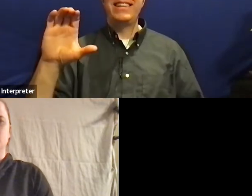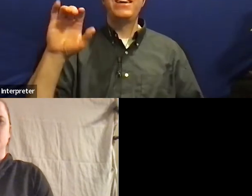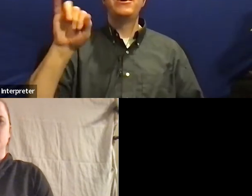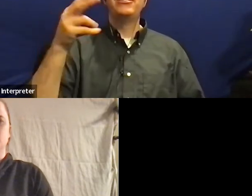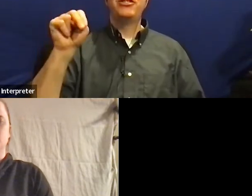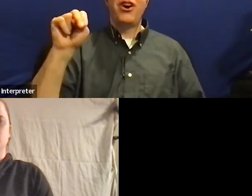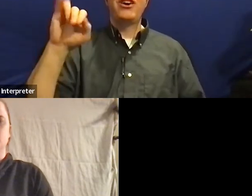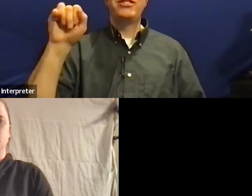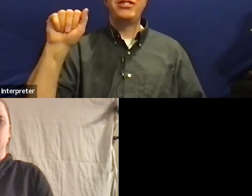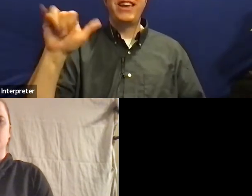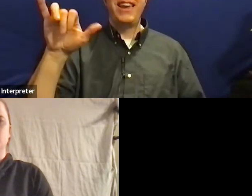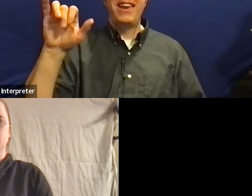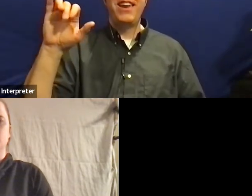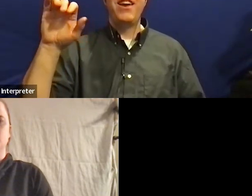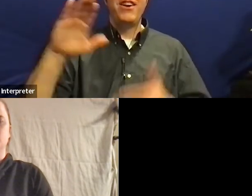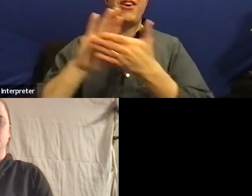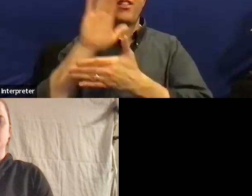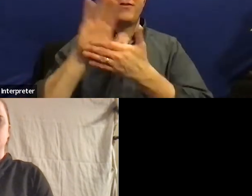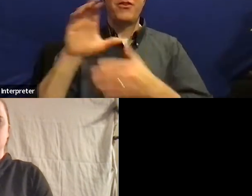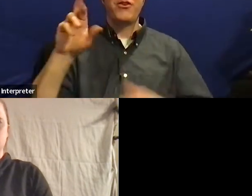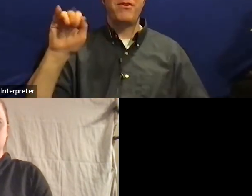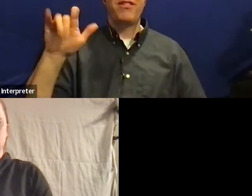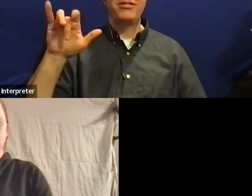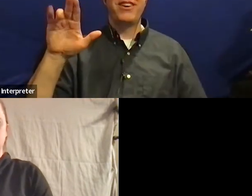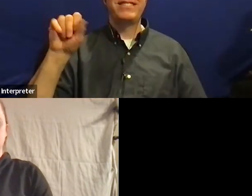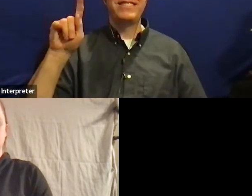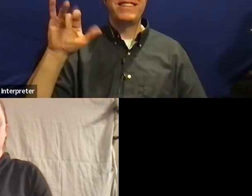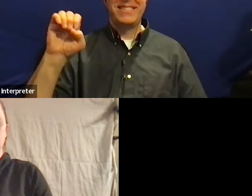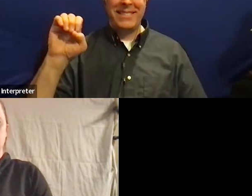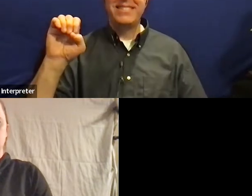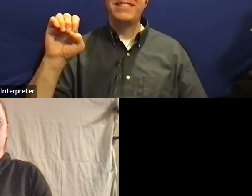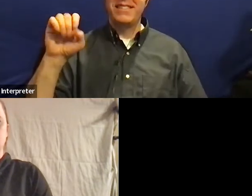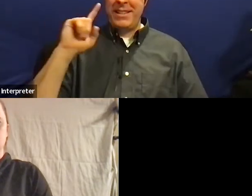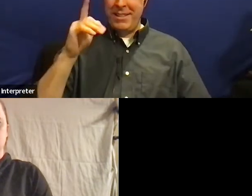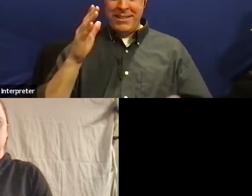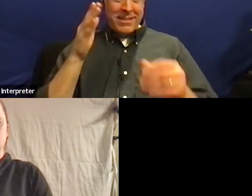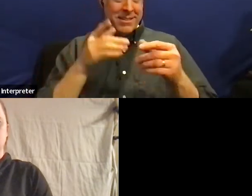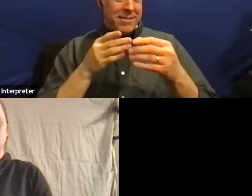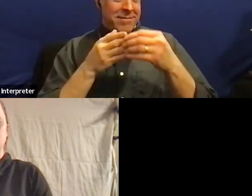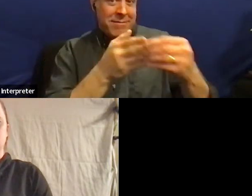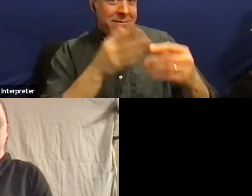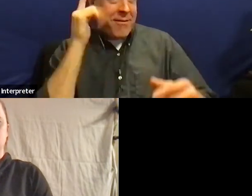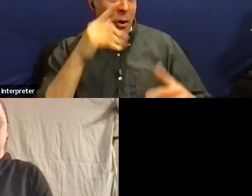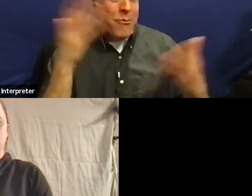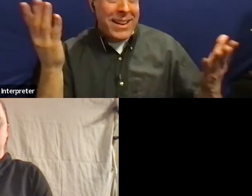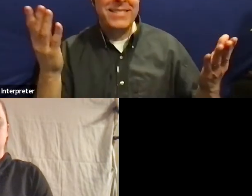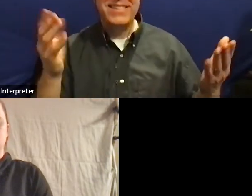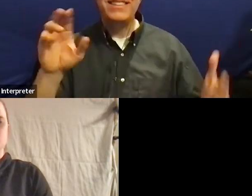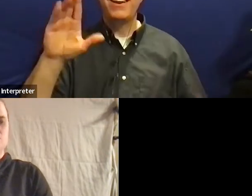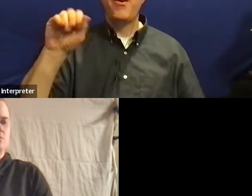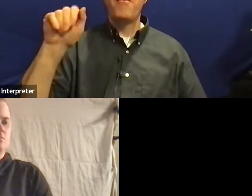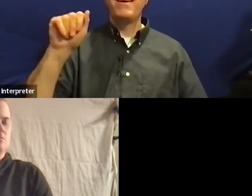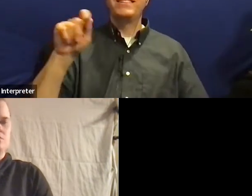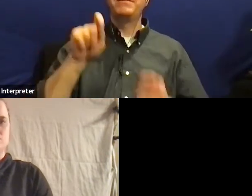Jay College of Criminal Justice. Intended outcomes for this process include a Tacoma-specific